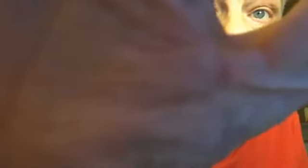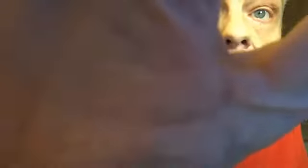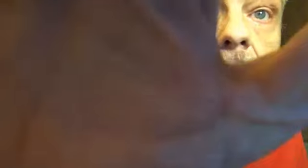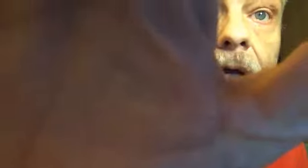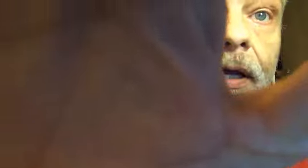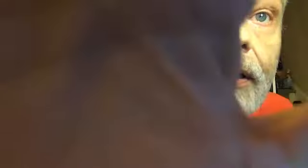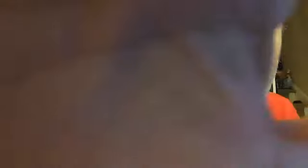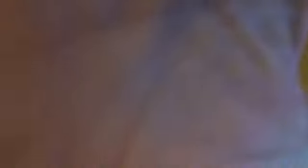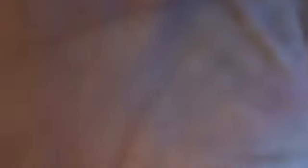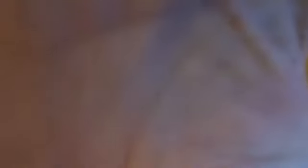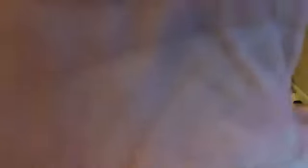I had a